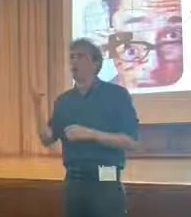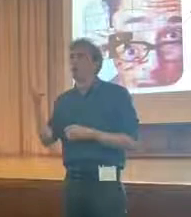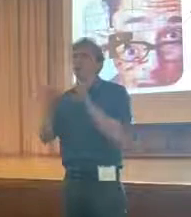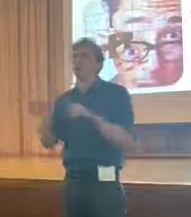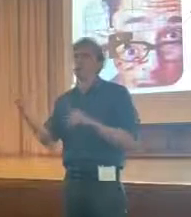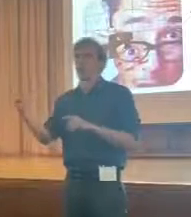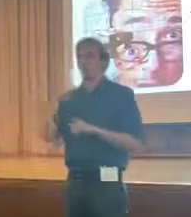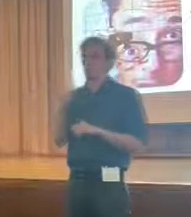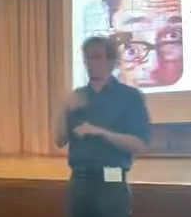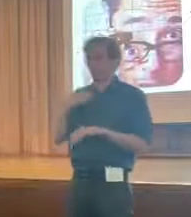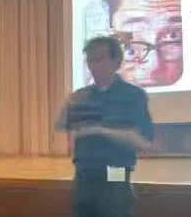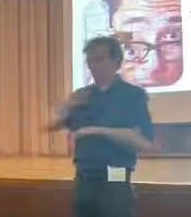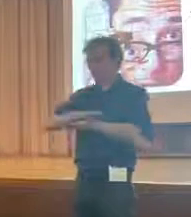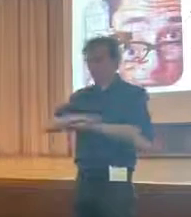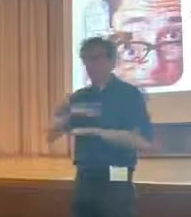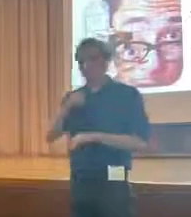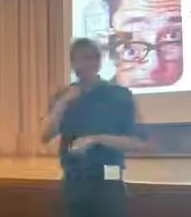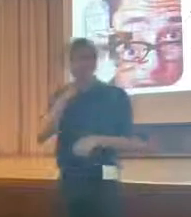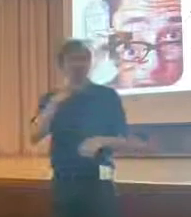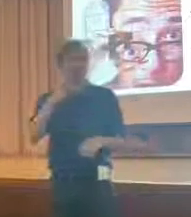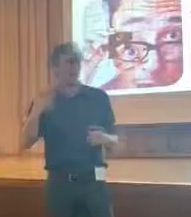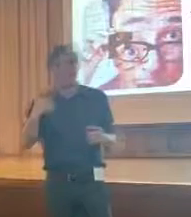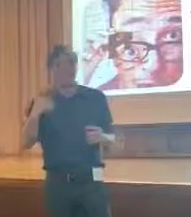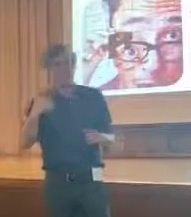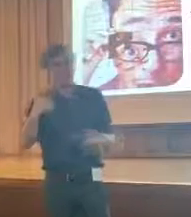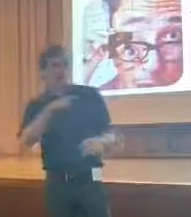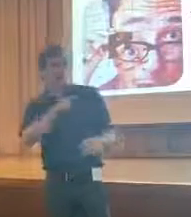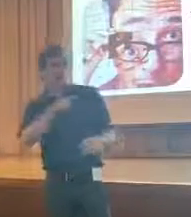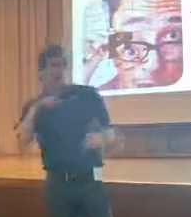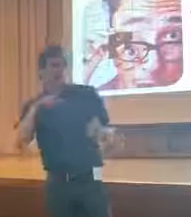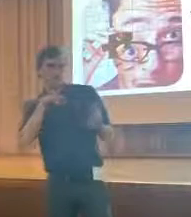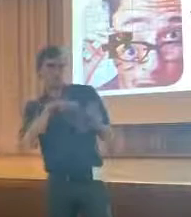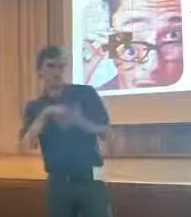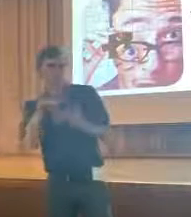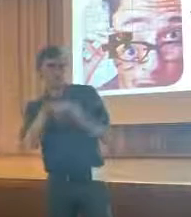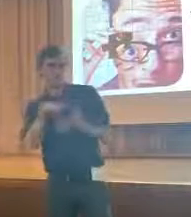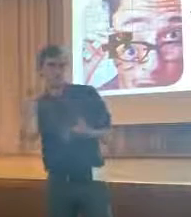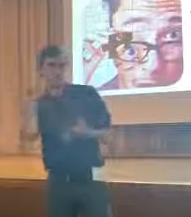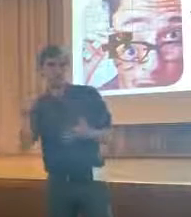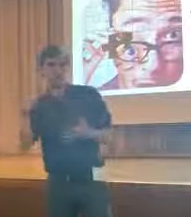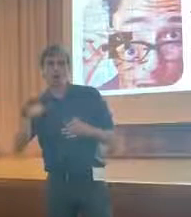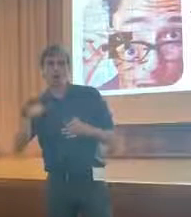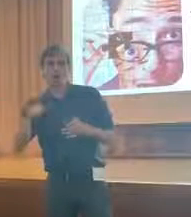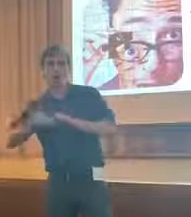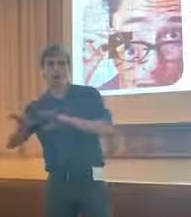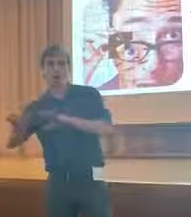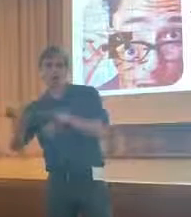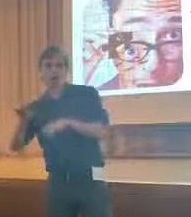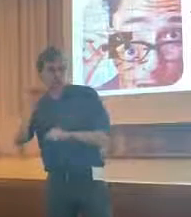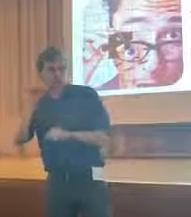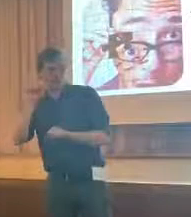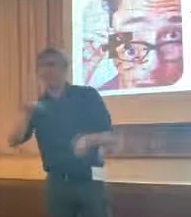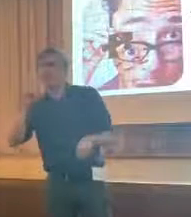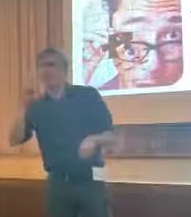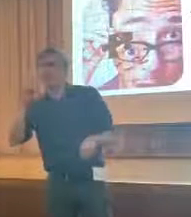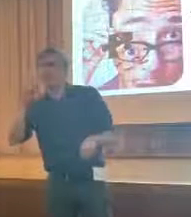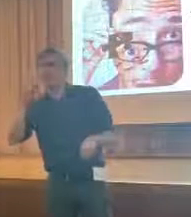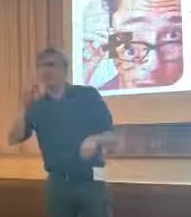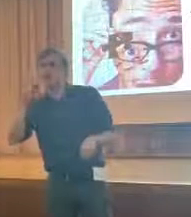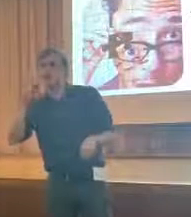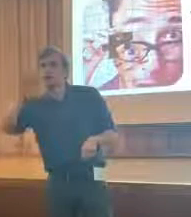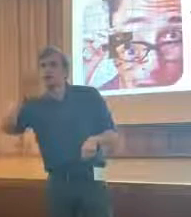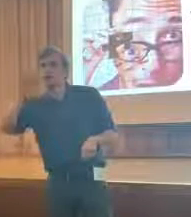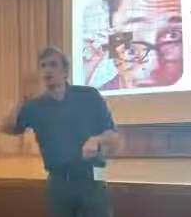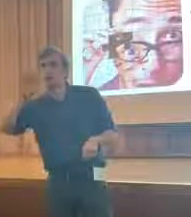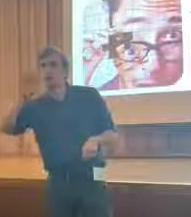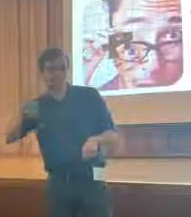said, we're gonna release this legislative study tomorrow. Could you section 508 it? Like I was going to wave a magic